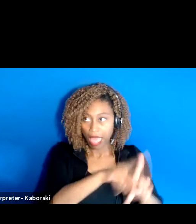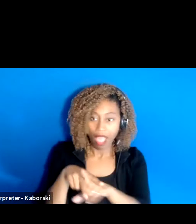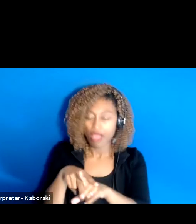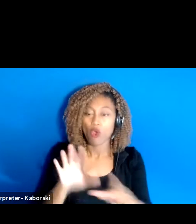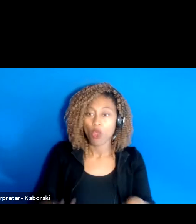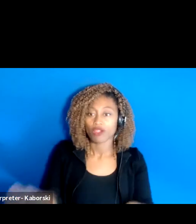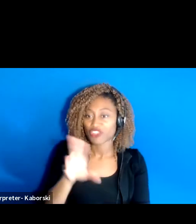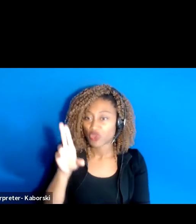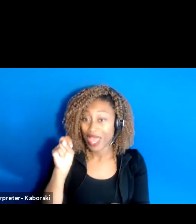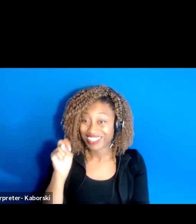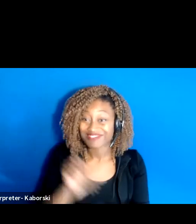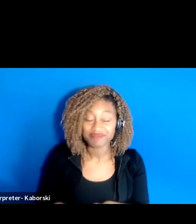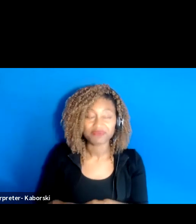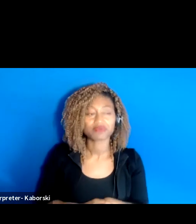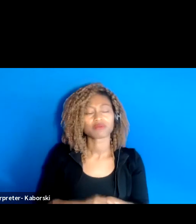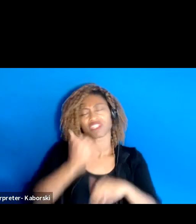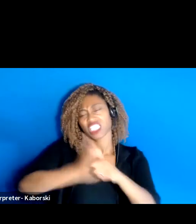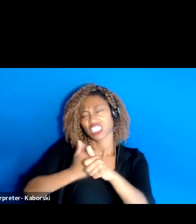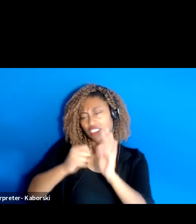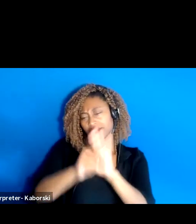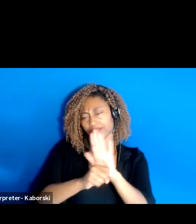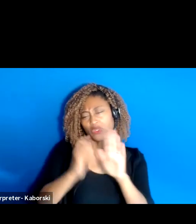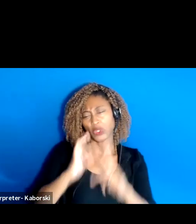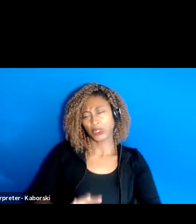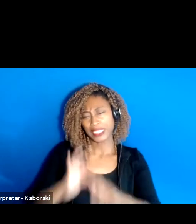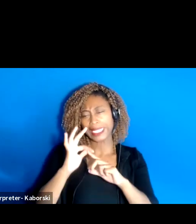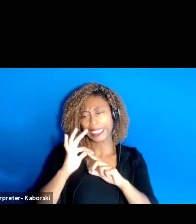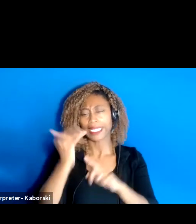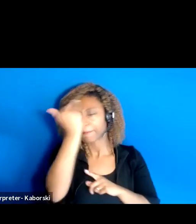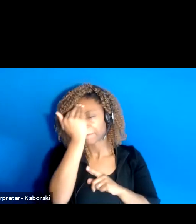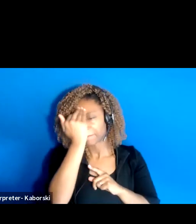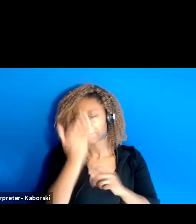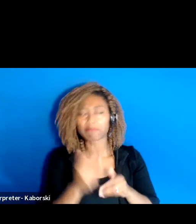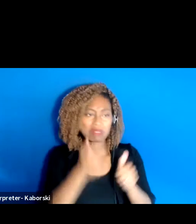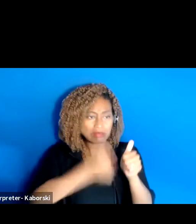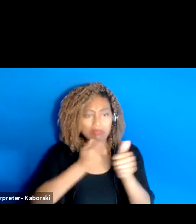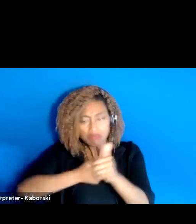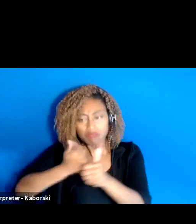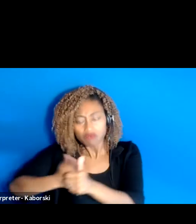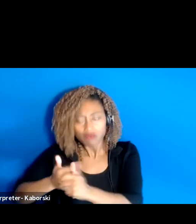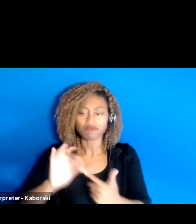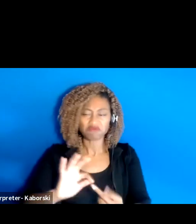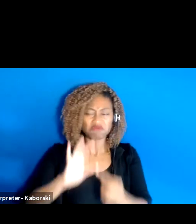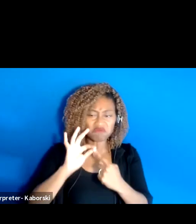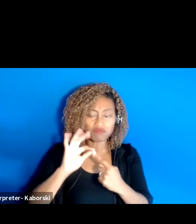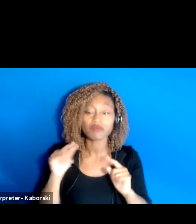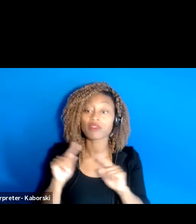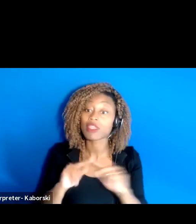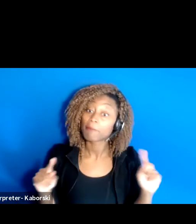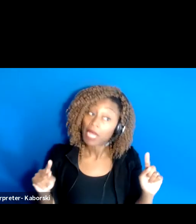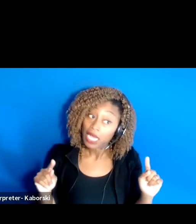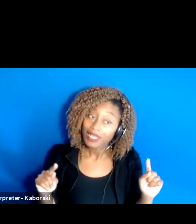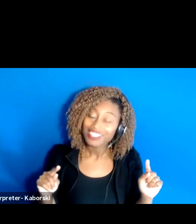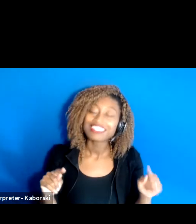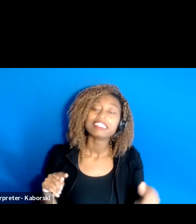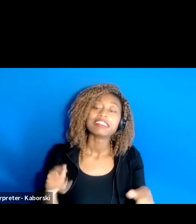looking at each state, we are all so uniquely different. And so it's pretty easy